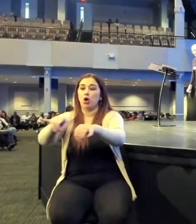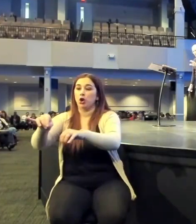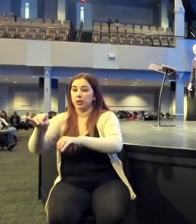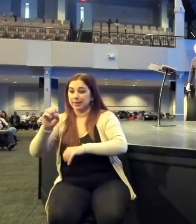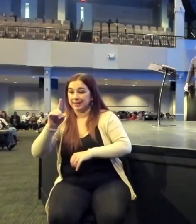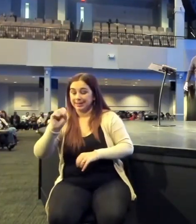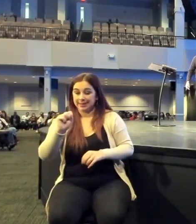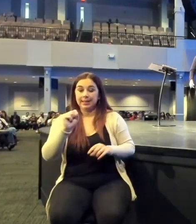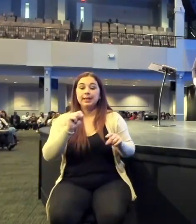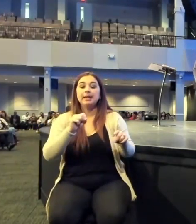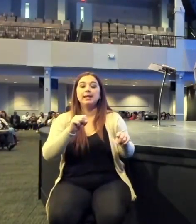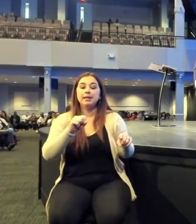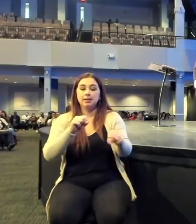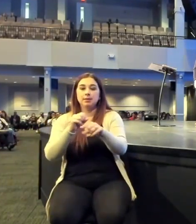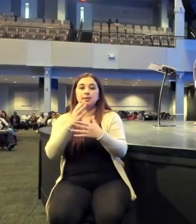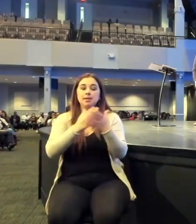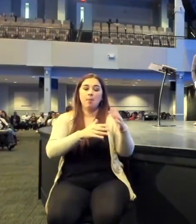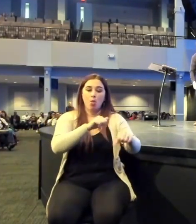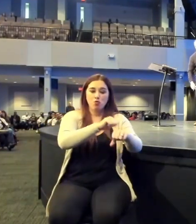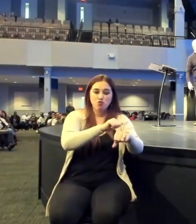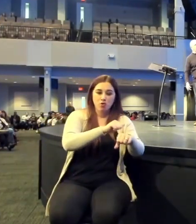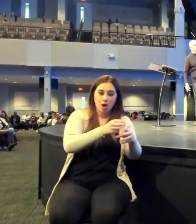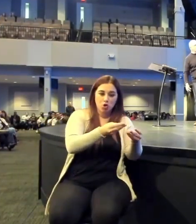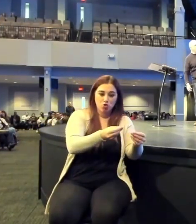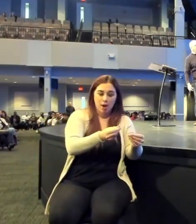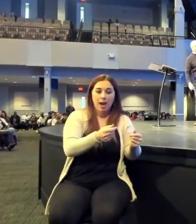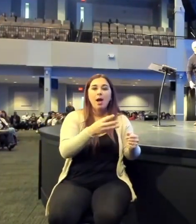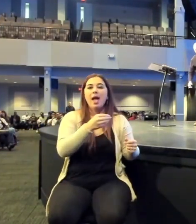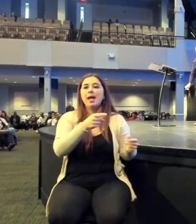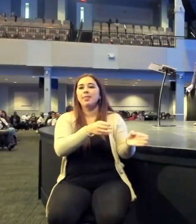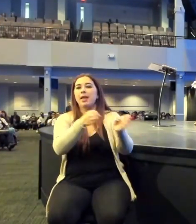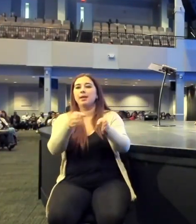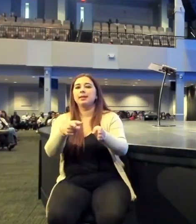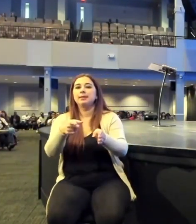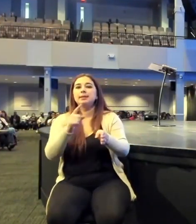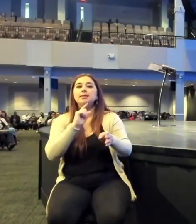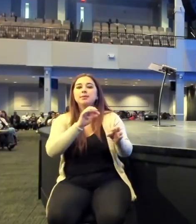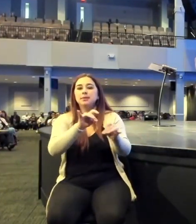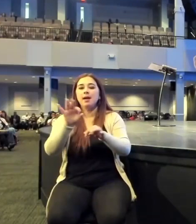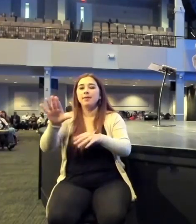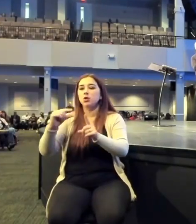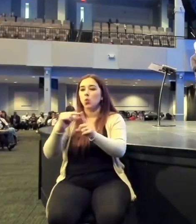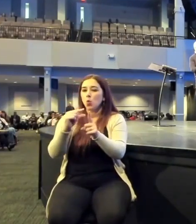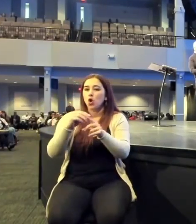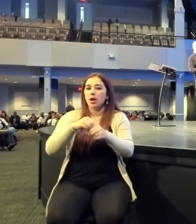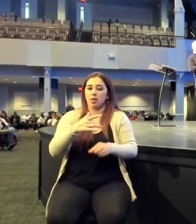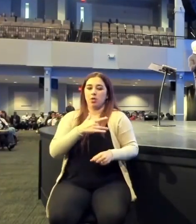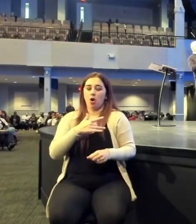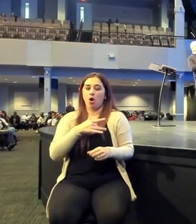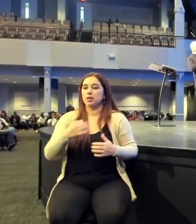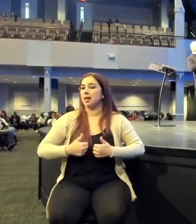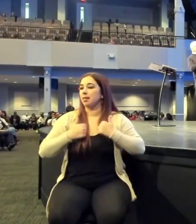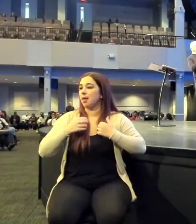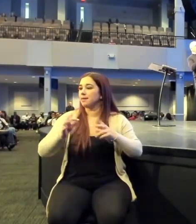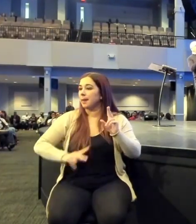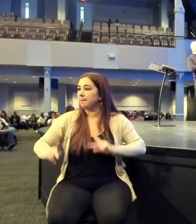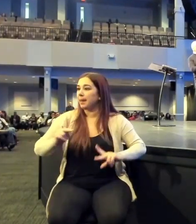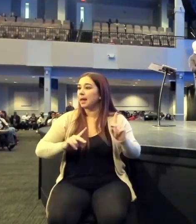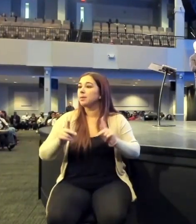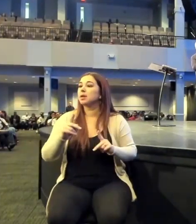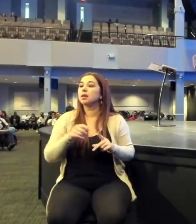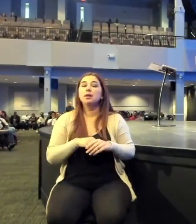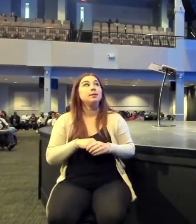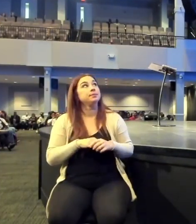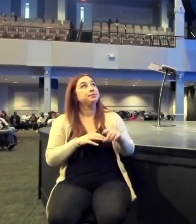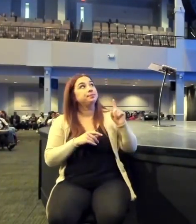some by a path, some by rocky ground. Then he comes to this and describes the sowing of his word in the hearts and lives of people and says, still